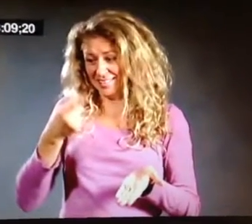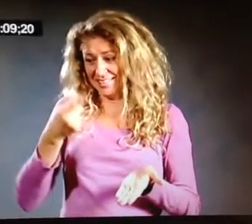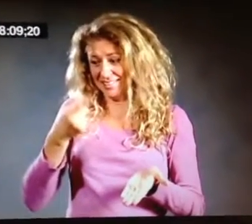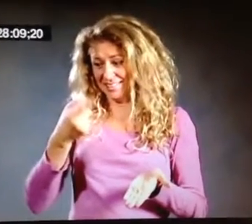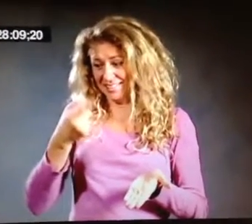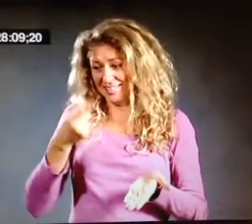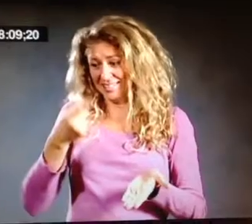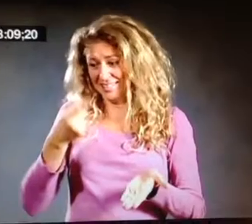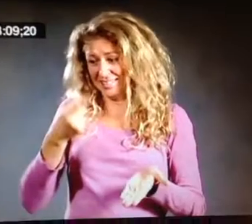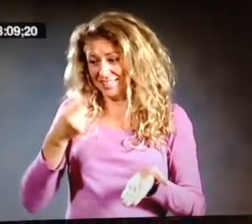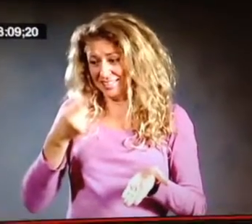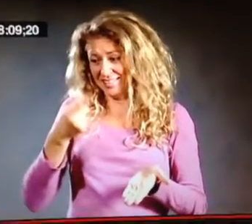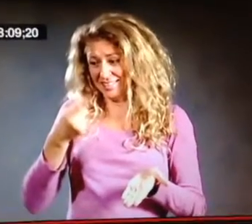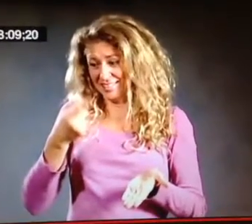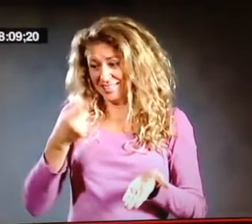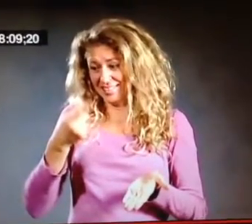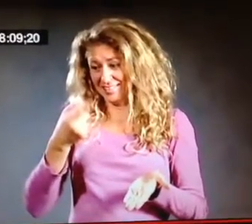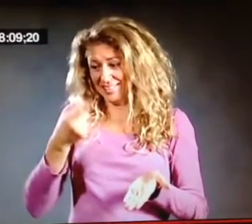squash should be.